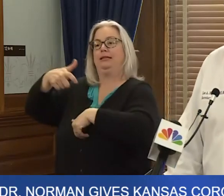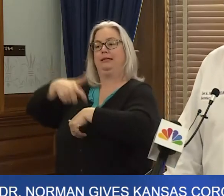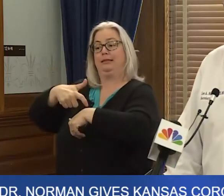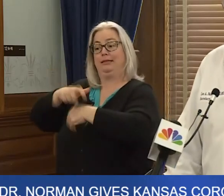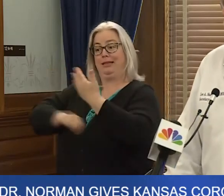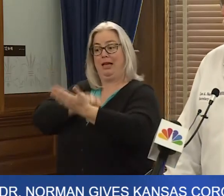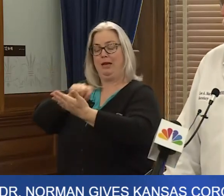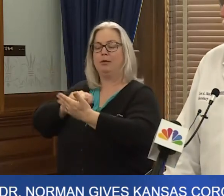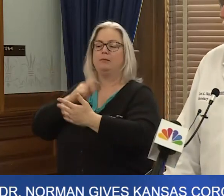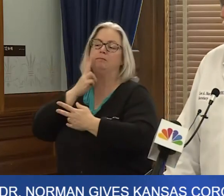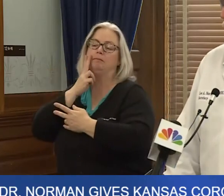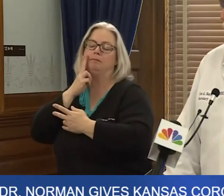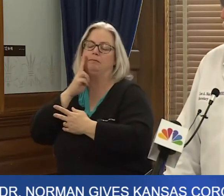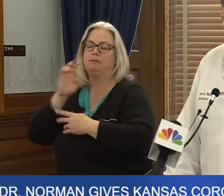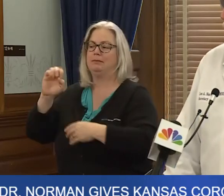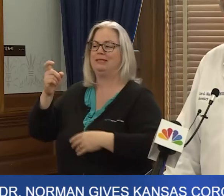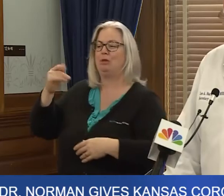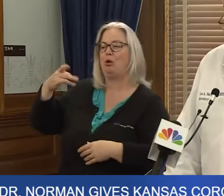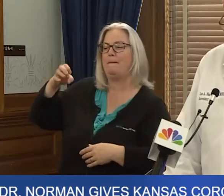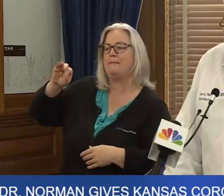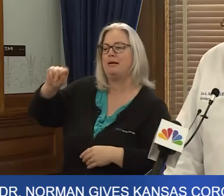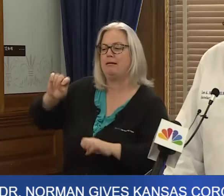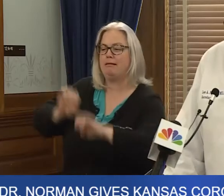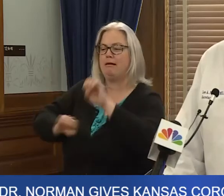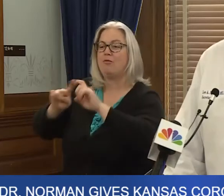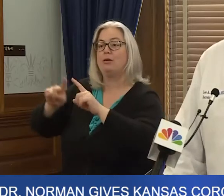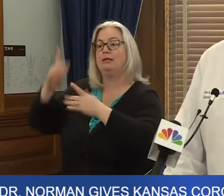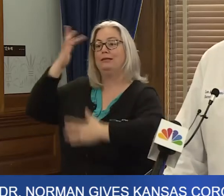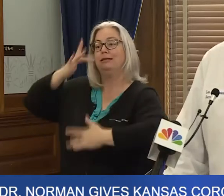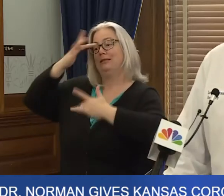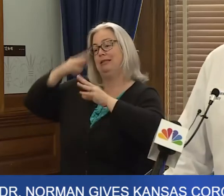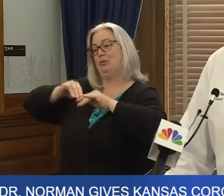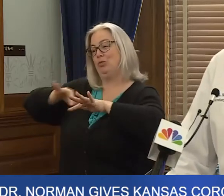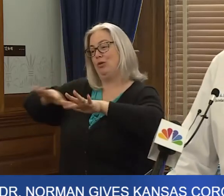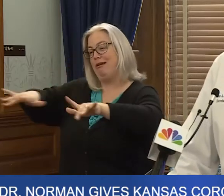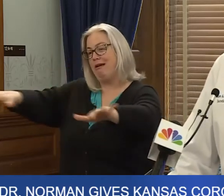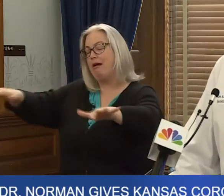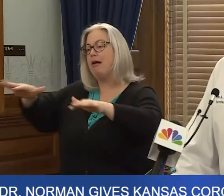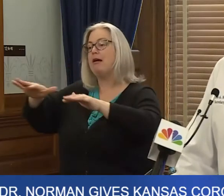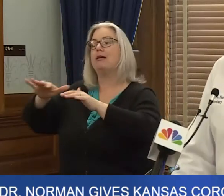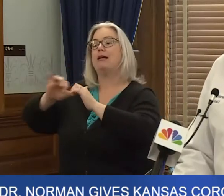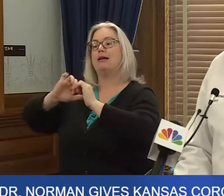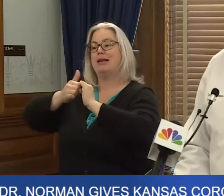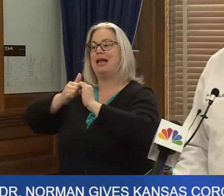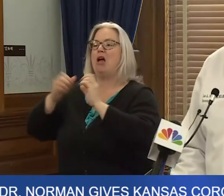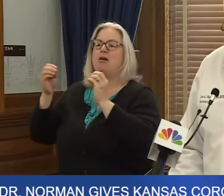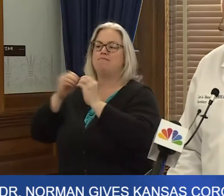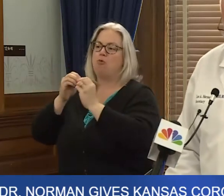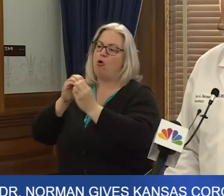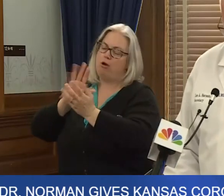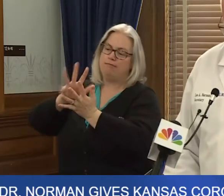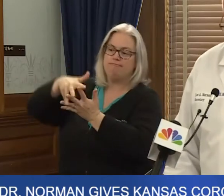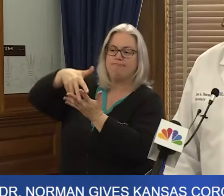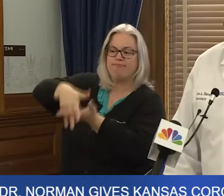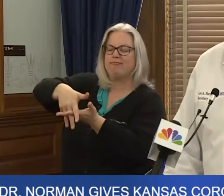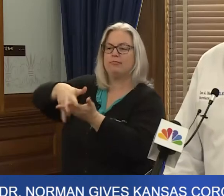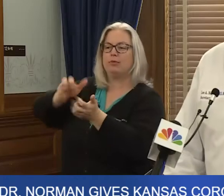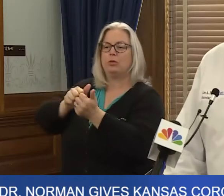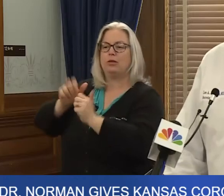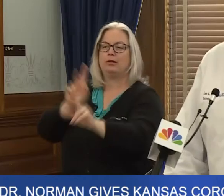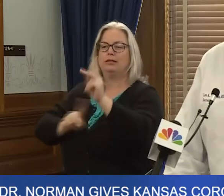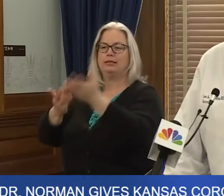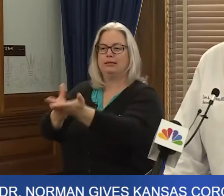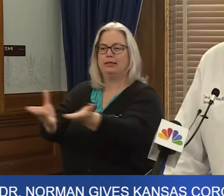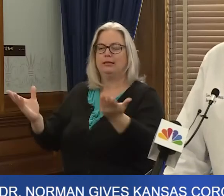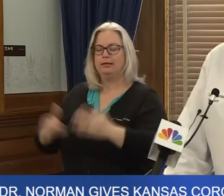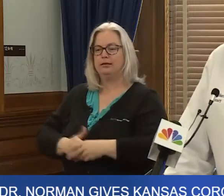in disease spread and how it takes further root in our citizenry. And